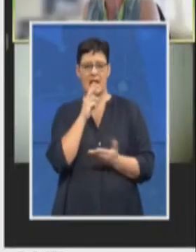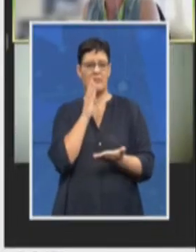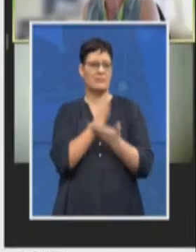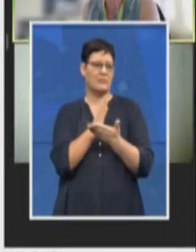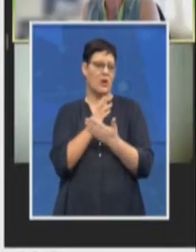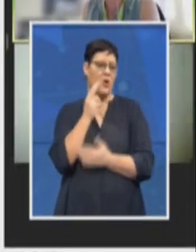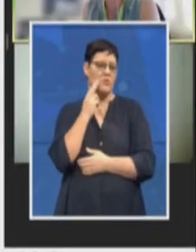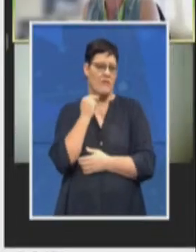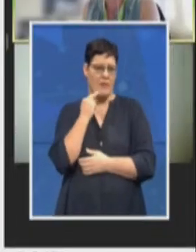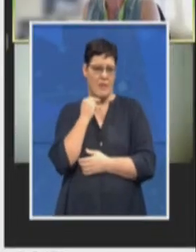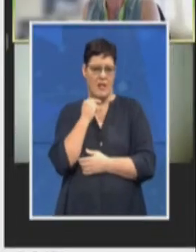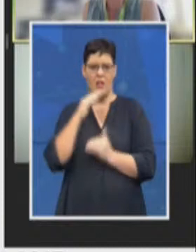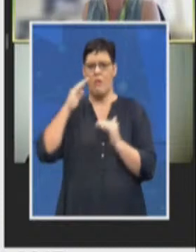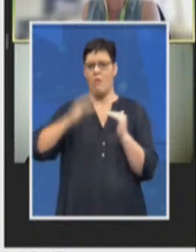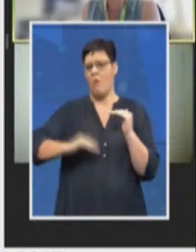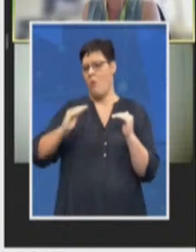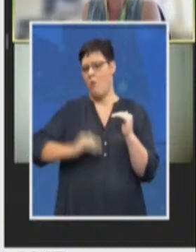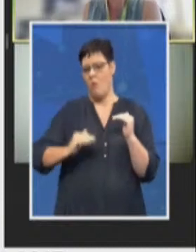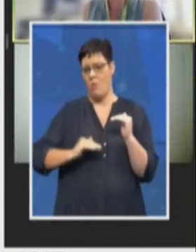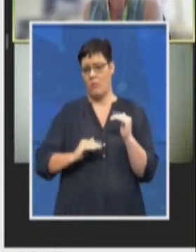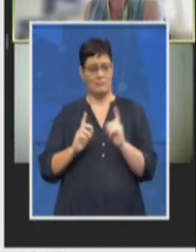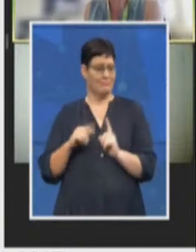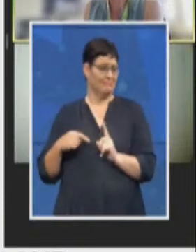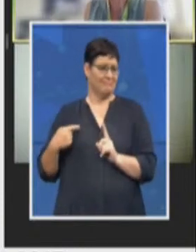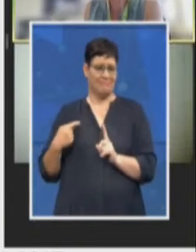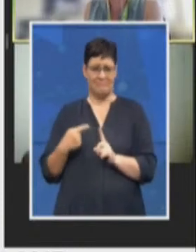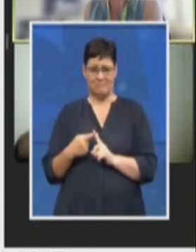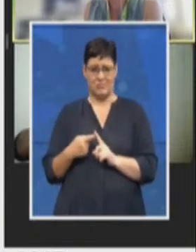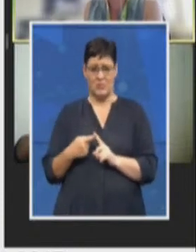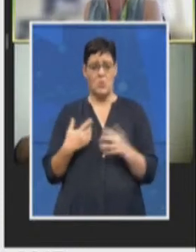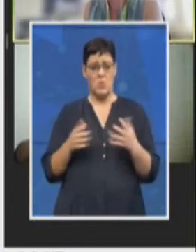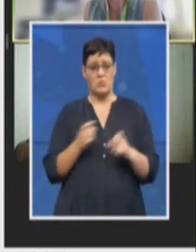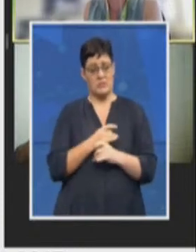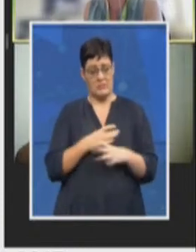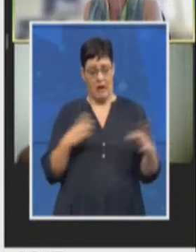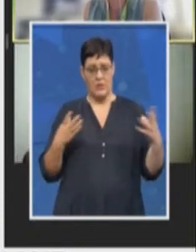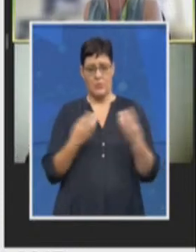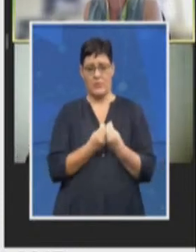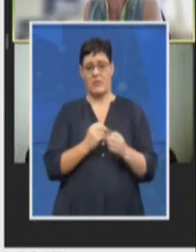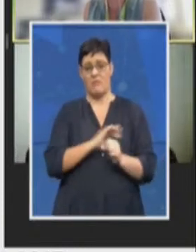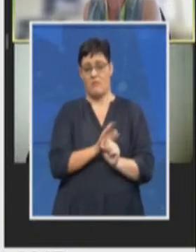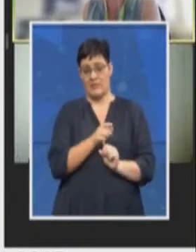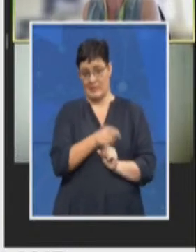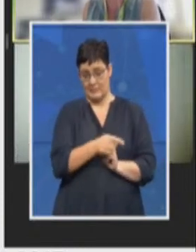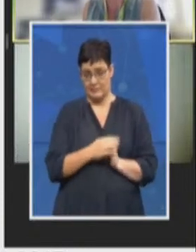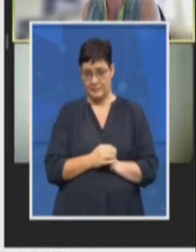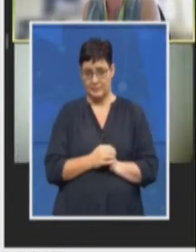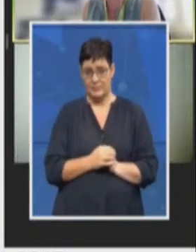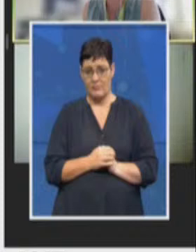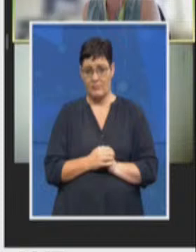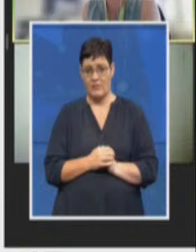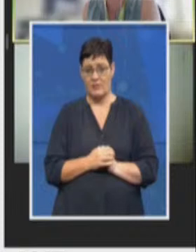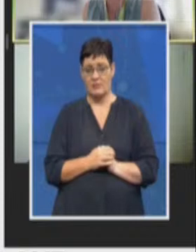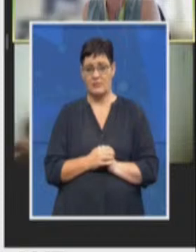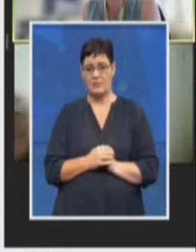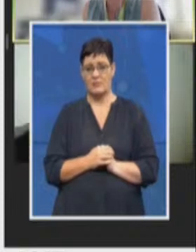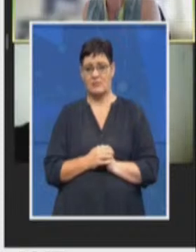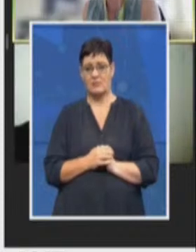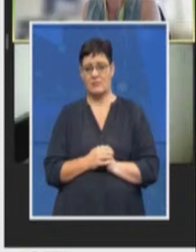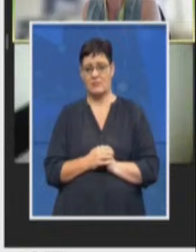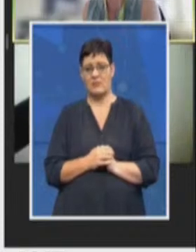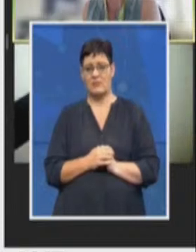seen really at any point since we had started the pandemic. We talk about the 7-day moving